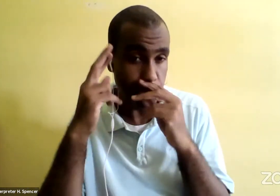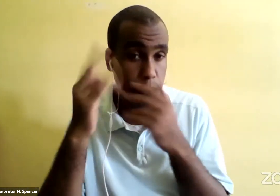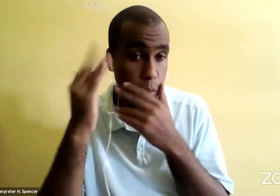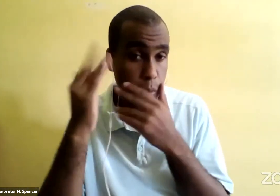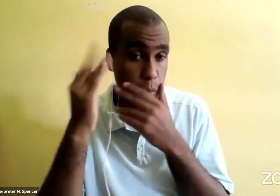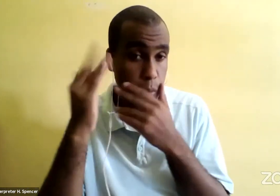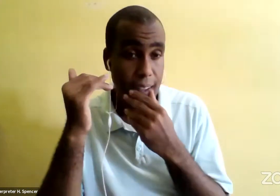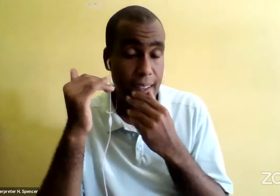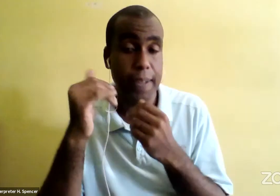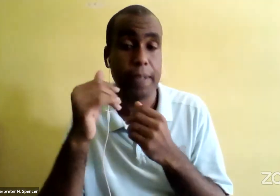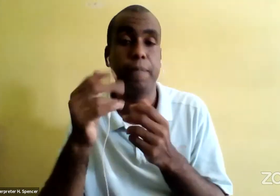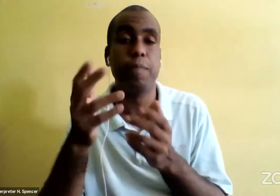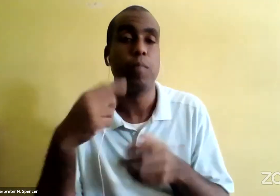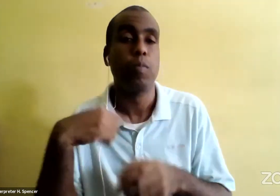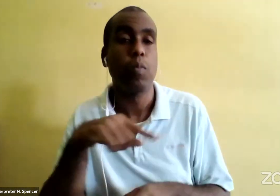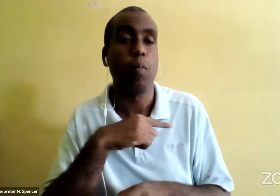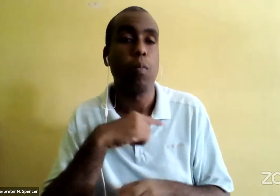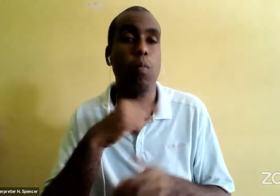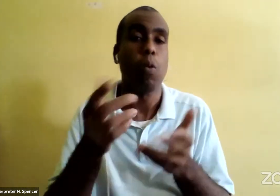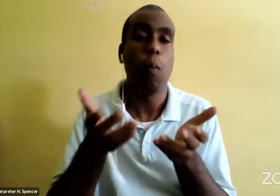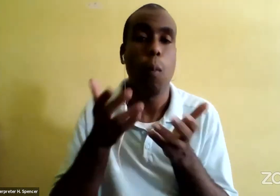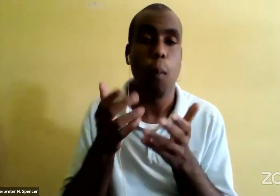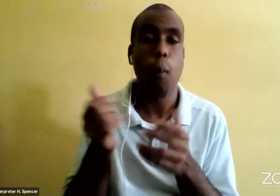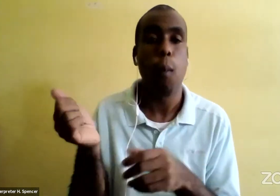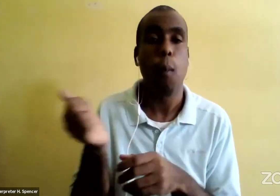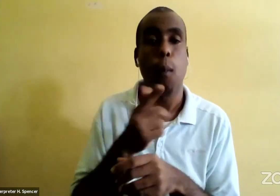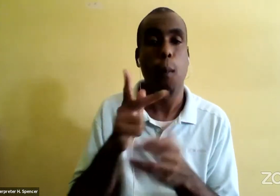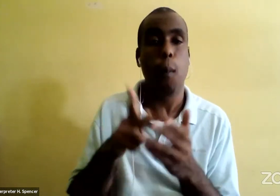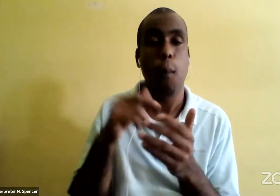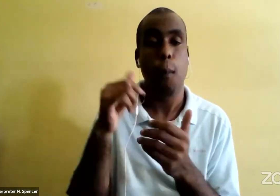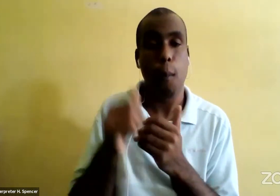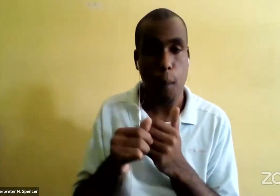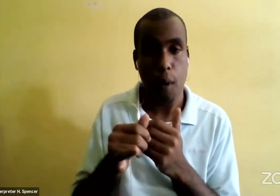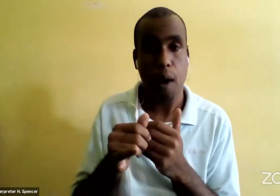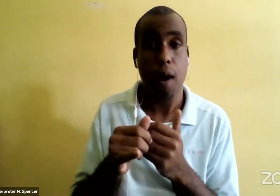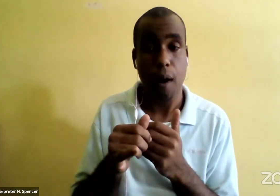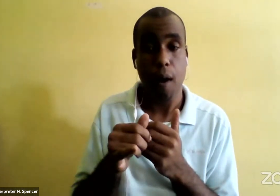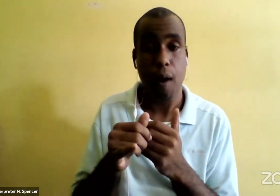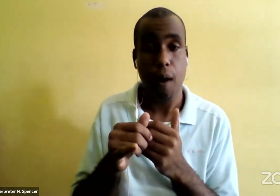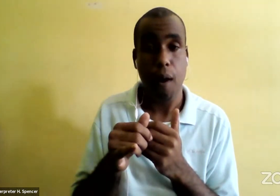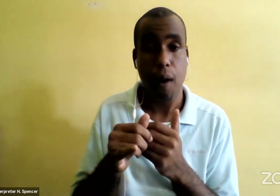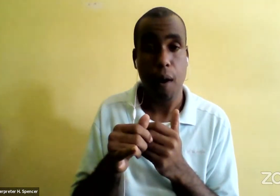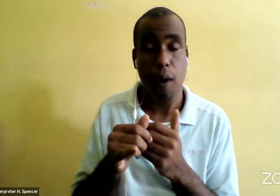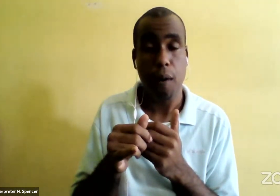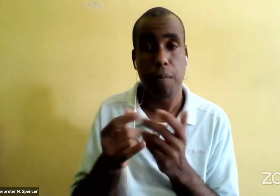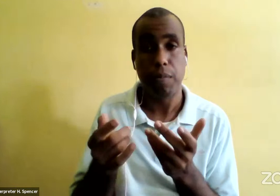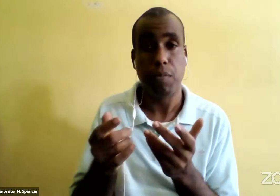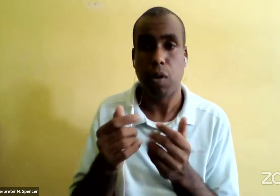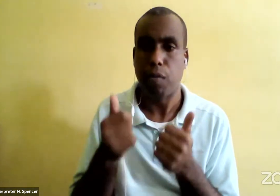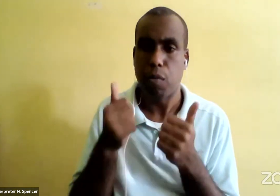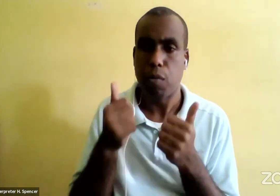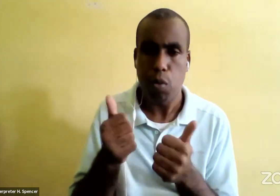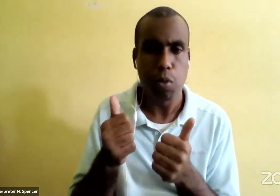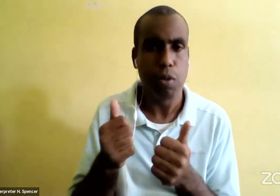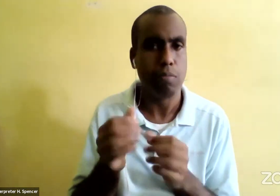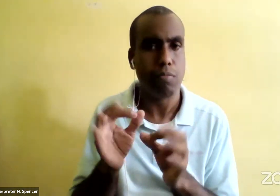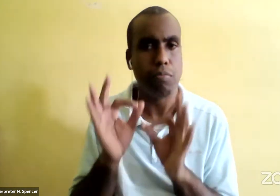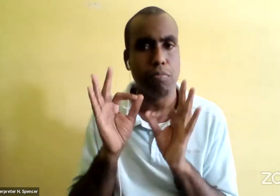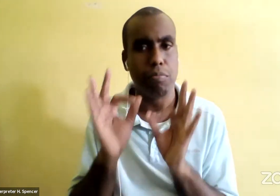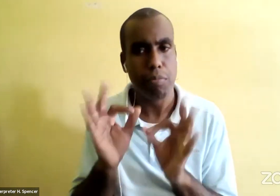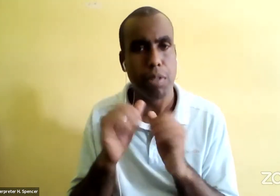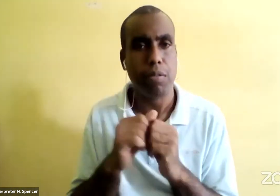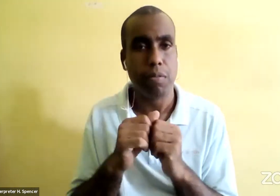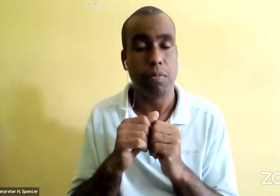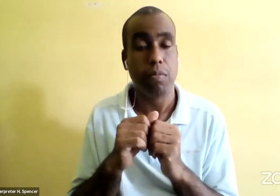we want all projects to be preferably good or great. But there's some projects that